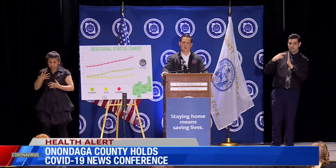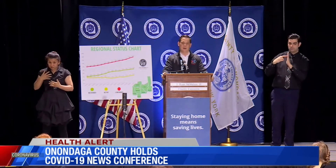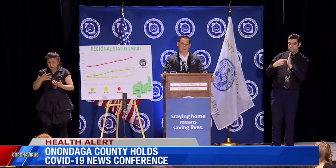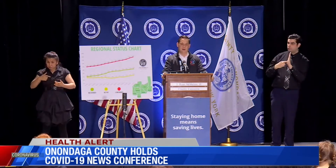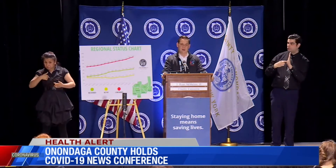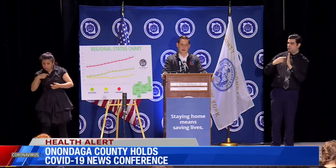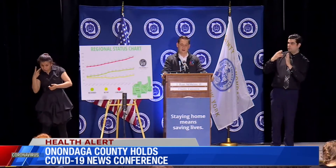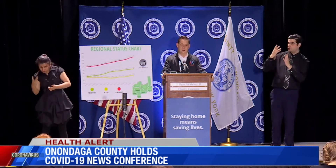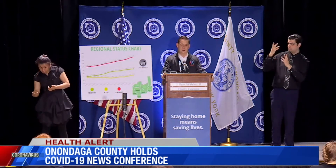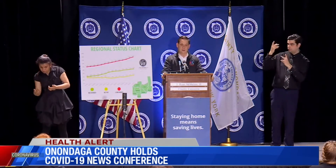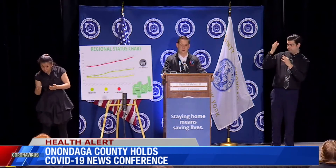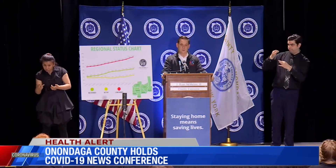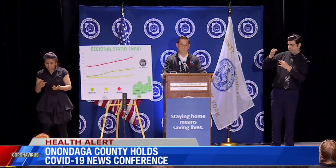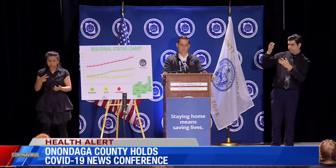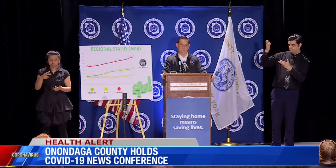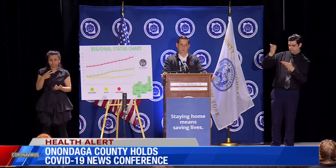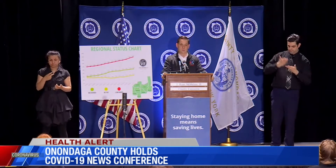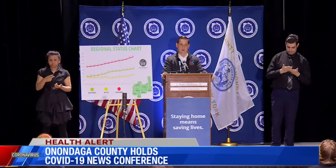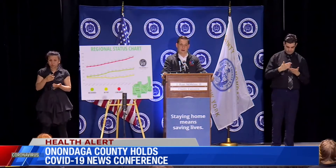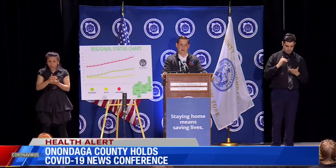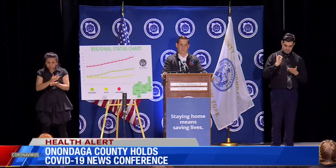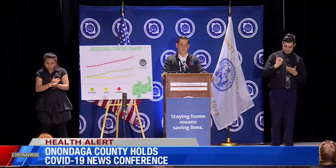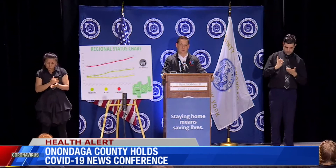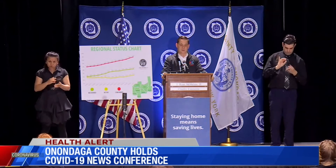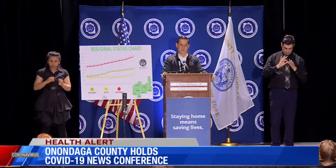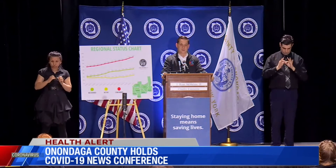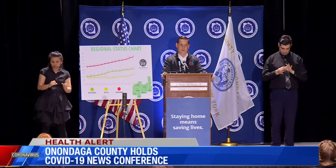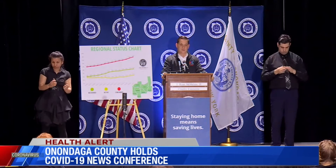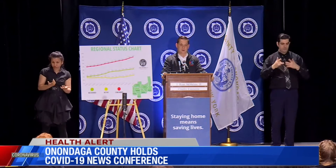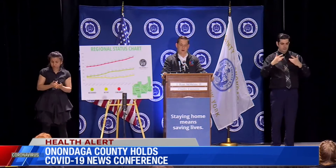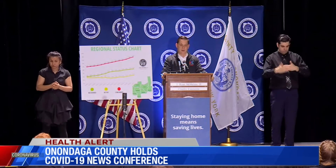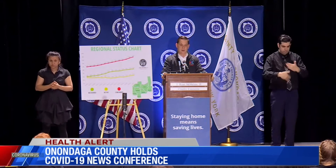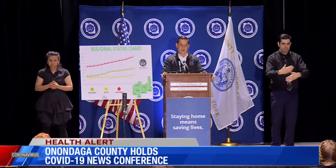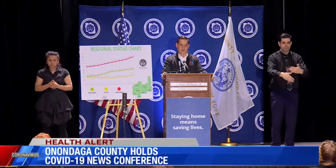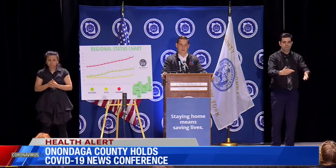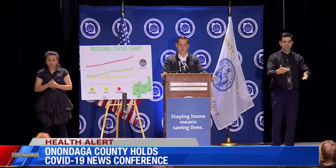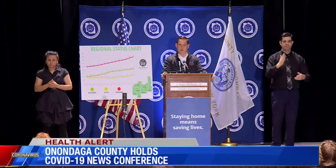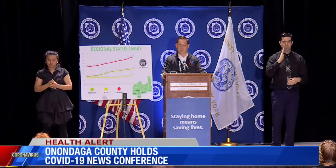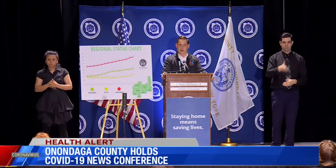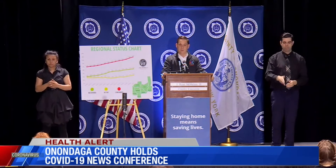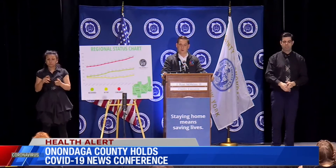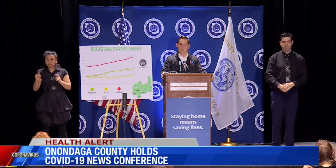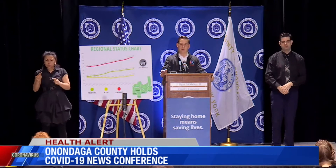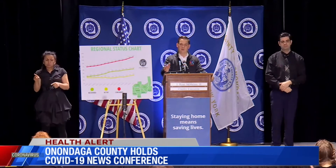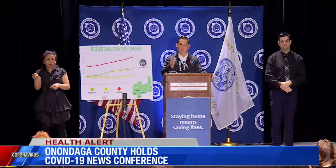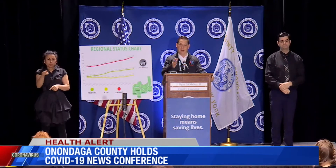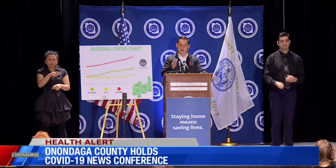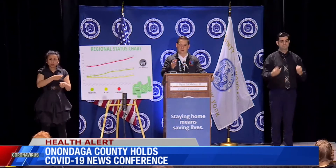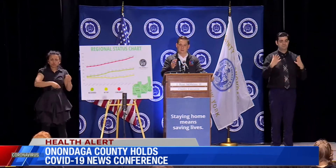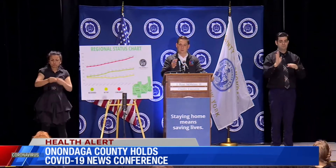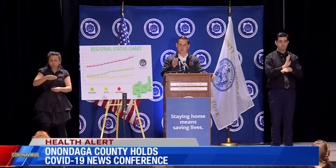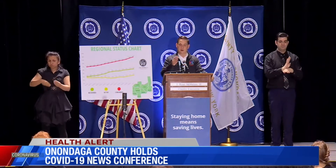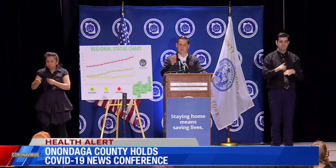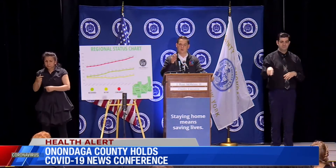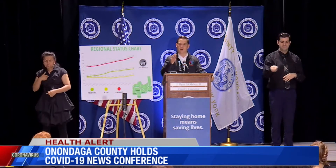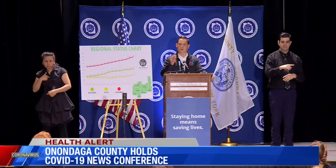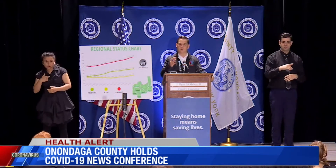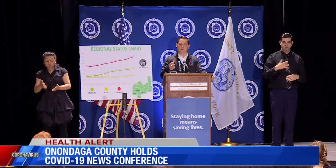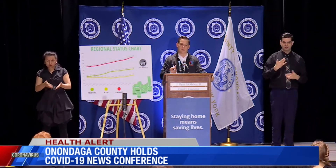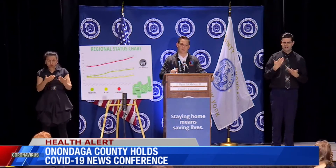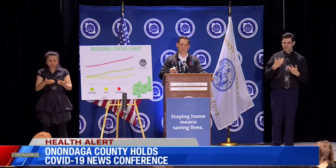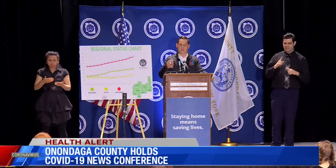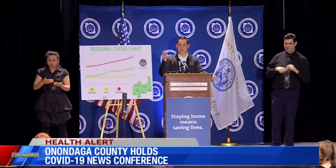guidelines. And there's been a lot of businesses that have thought that they couldn't be operating. We give them guidance based off